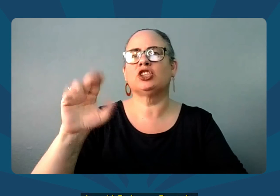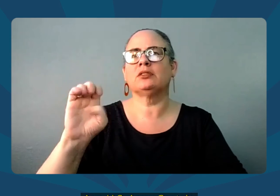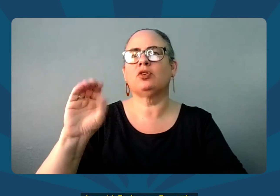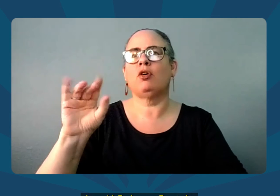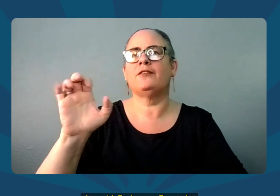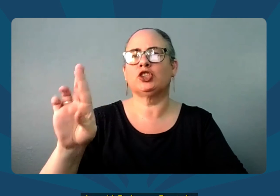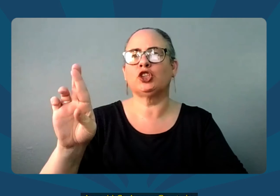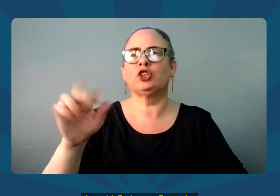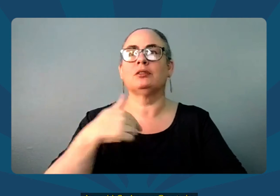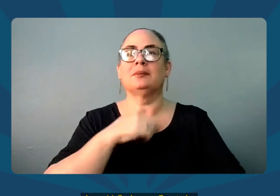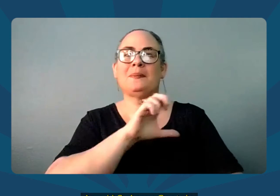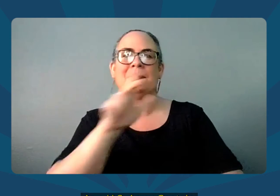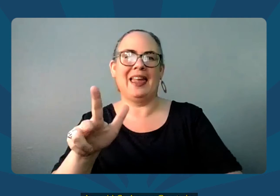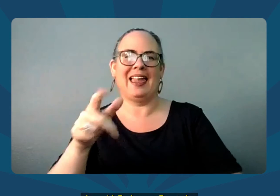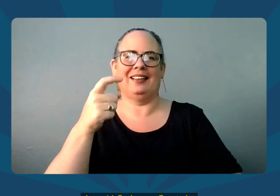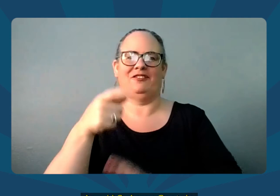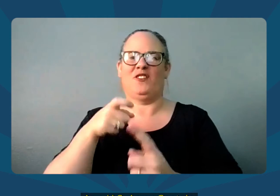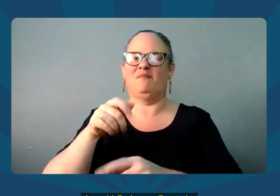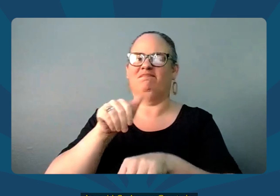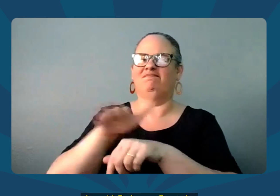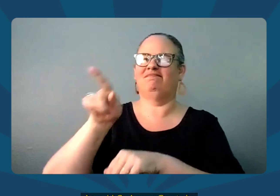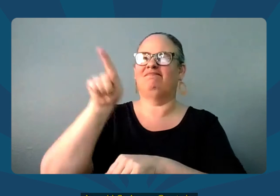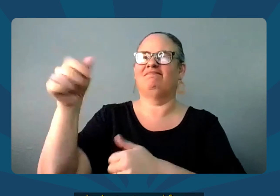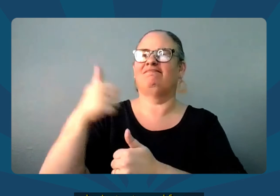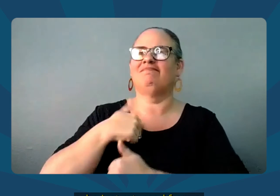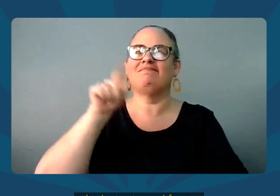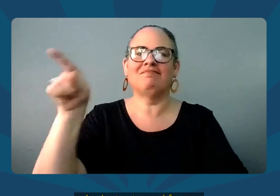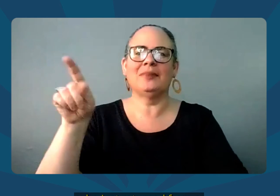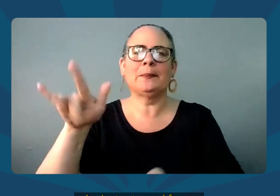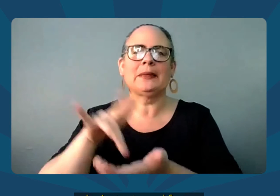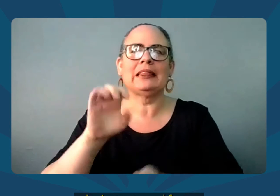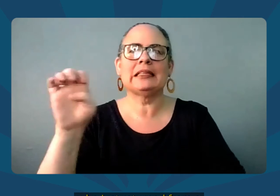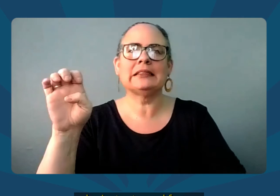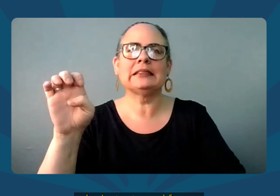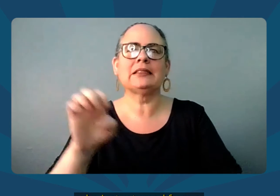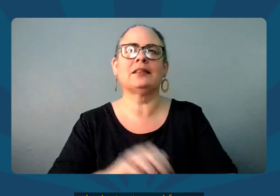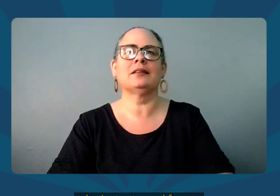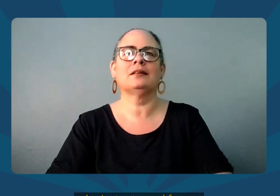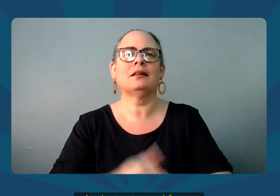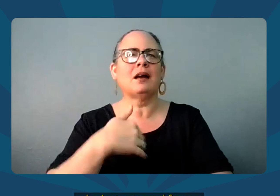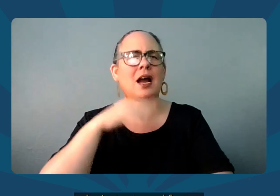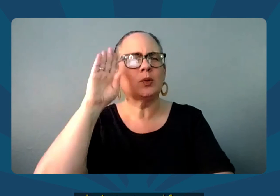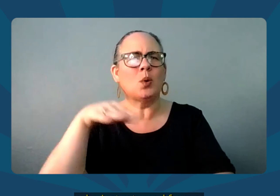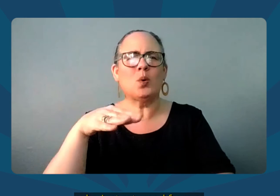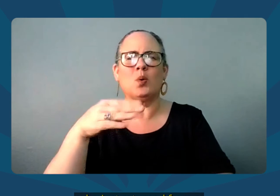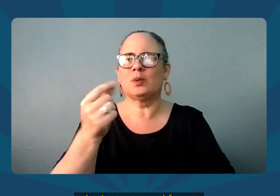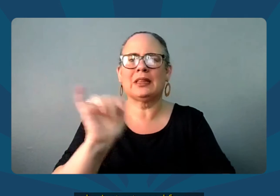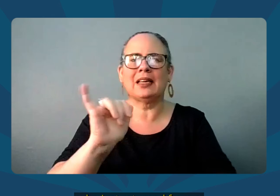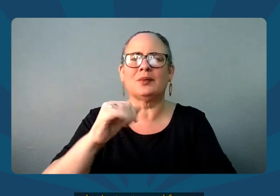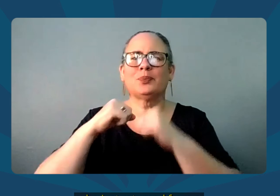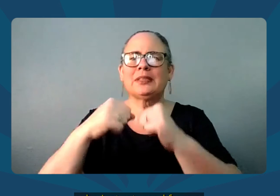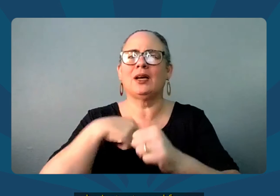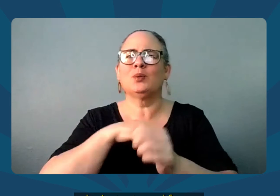U.S. Army captain and intelligence officer who just returned from a deployment to the